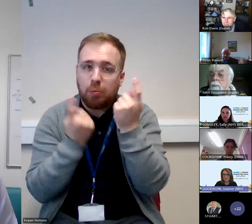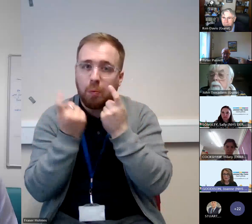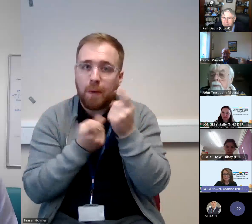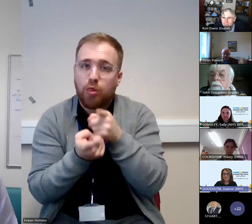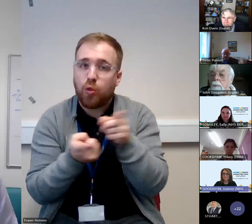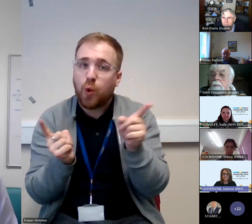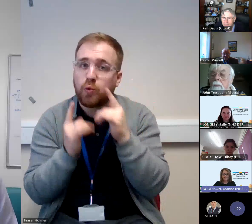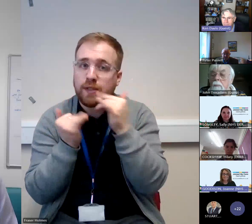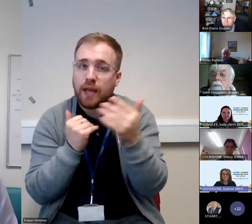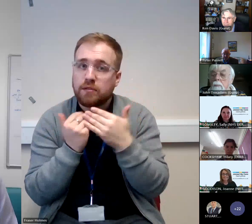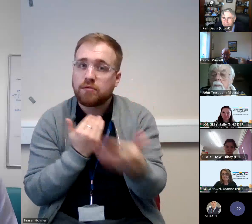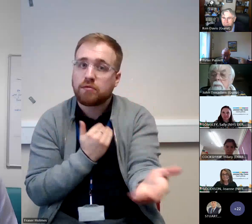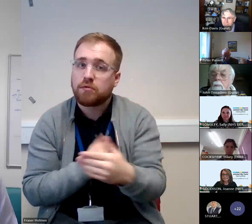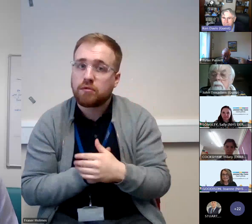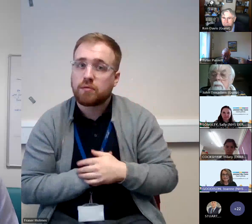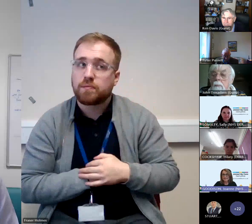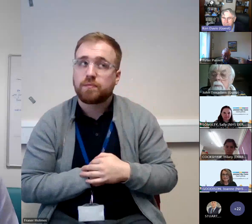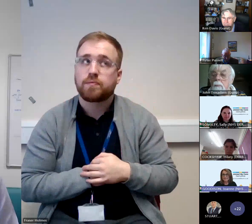going forward as that?